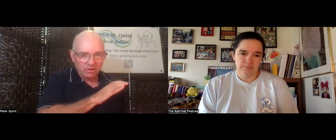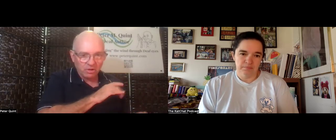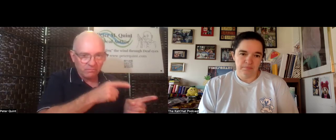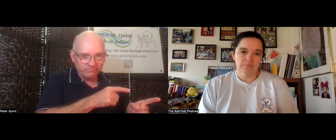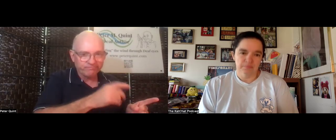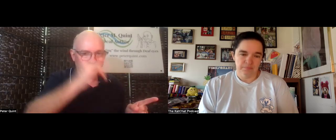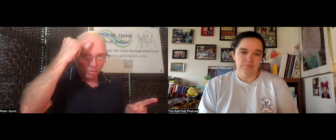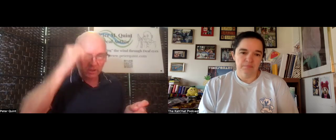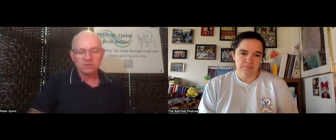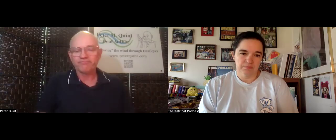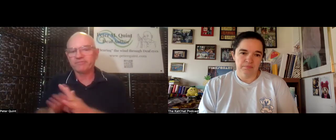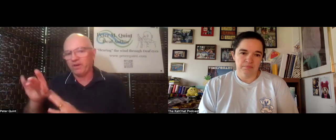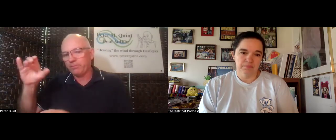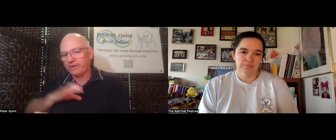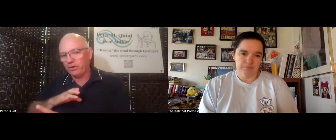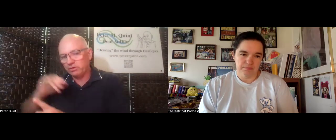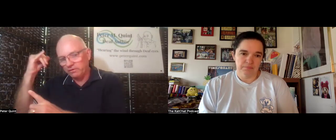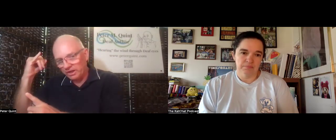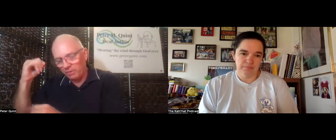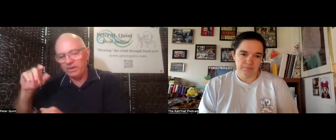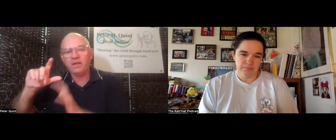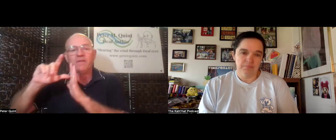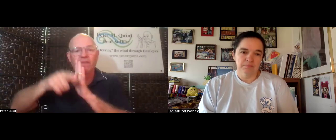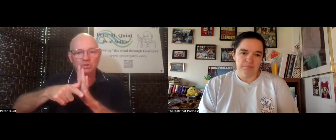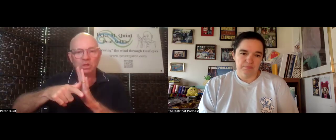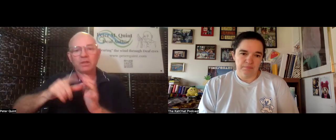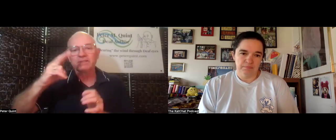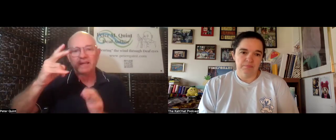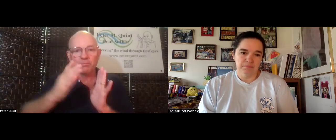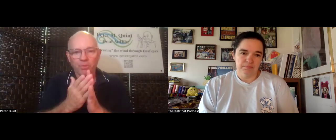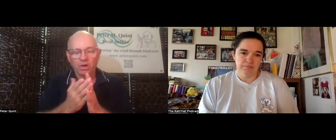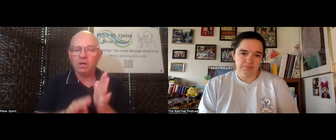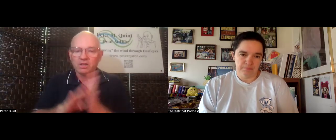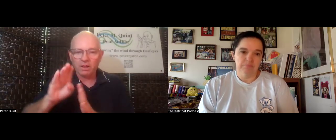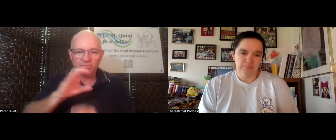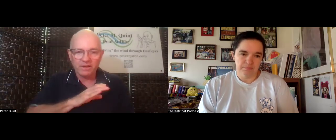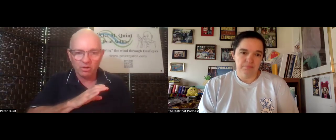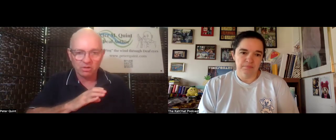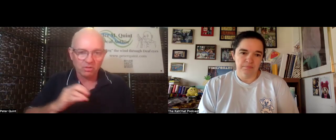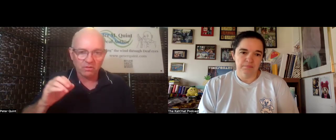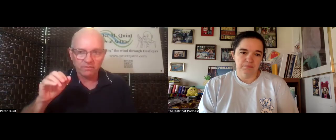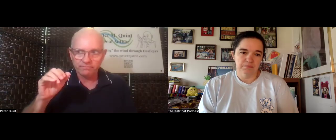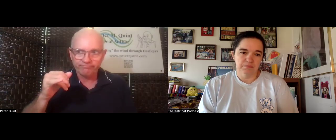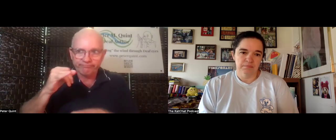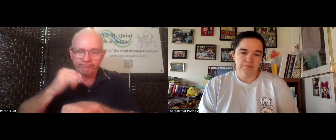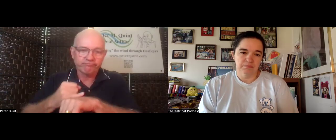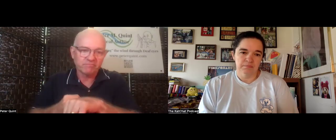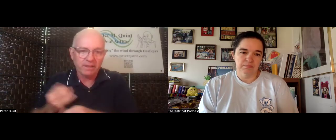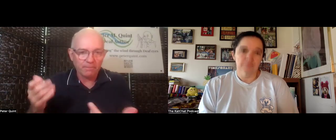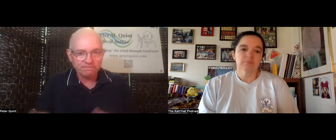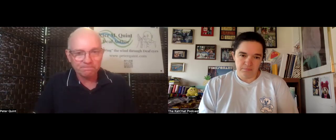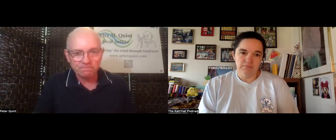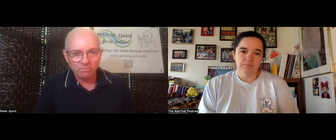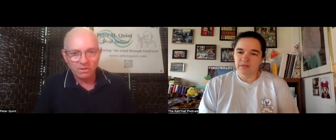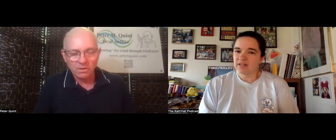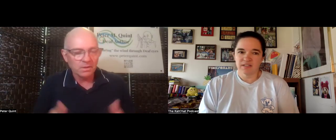the character of Julius, developed the character of Jeremy. Eventually, my second book developed the character of